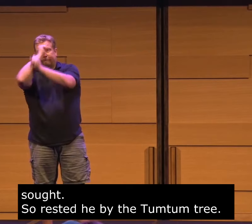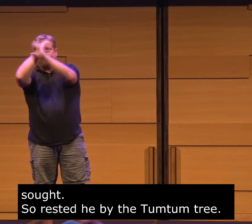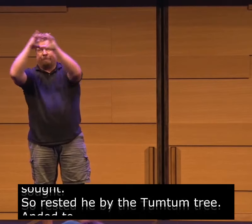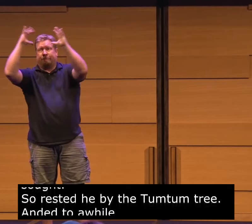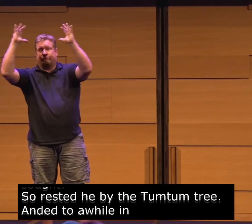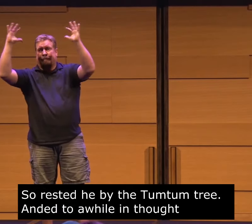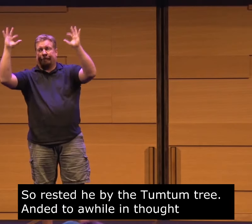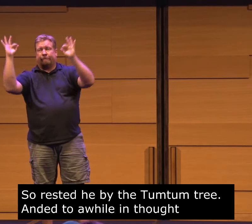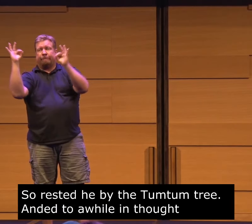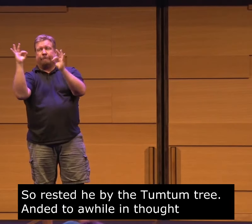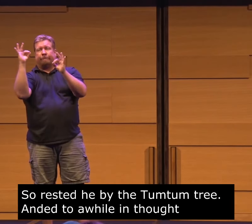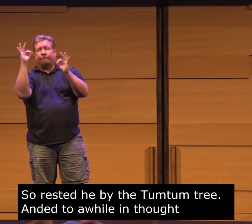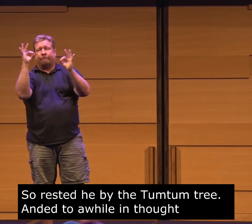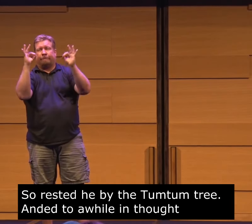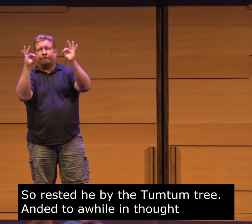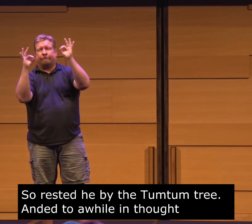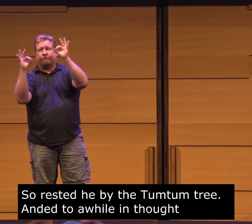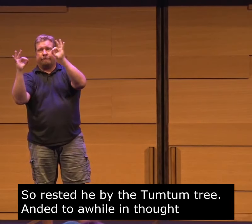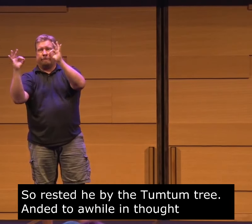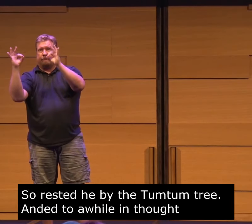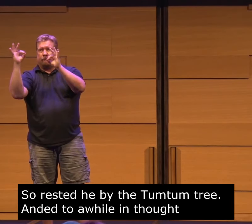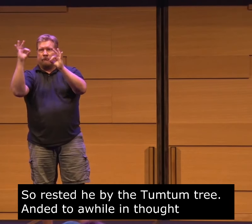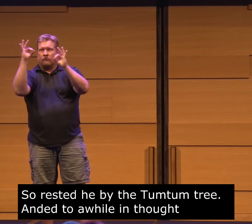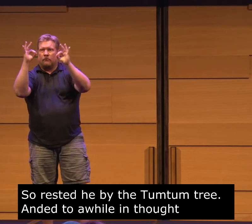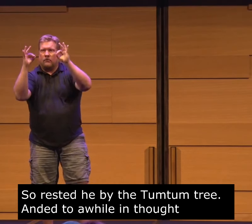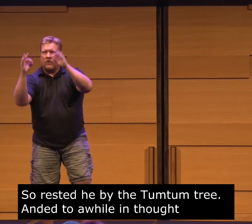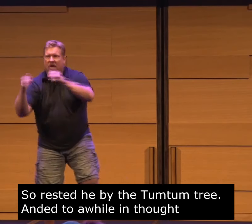and stood a while in thought.